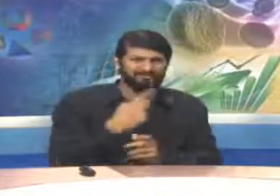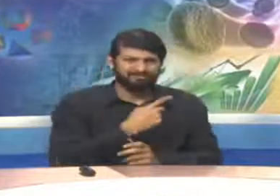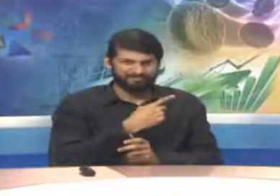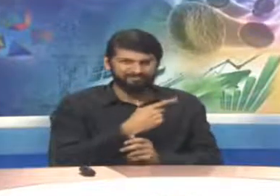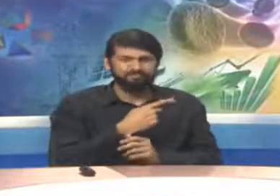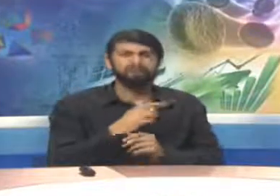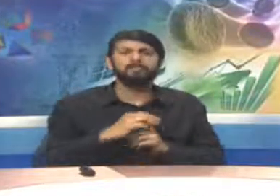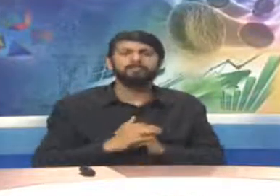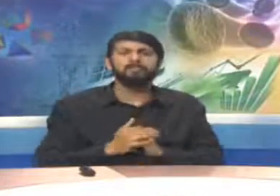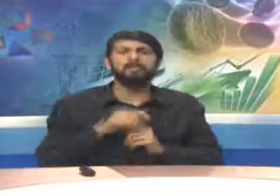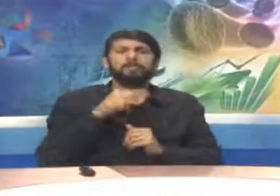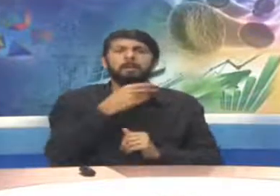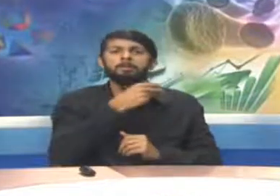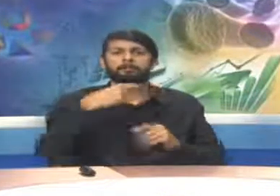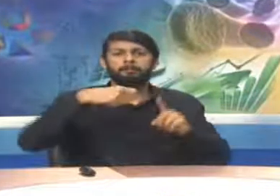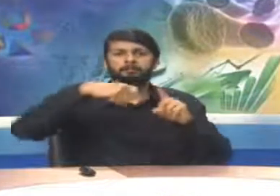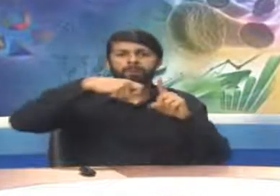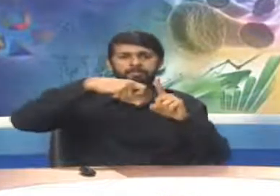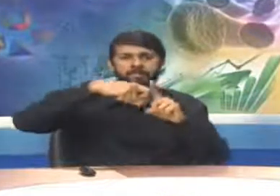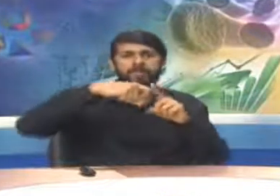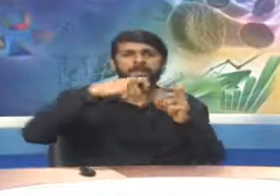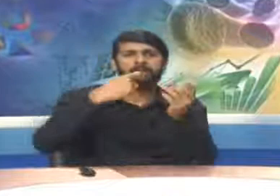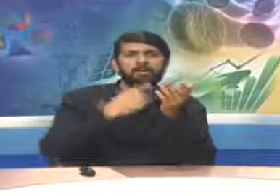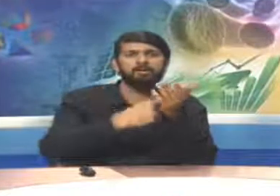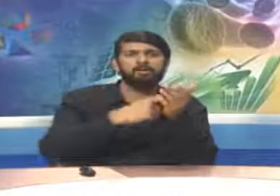Karl Marx and